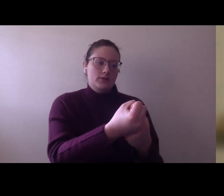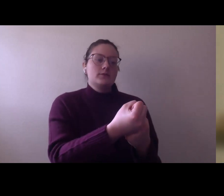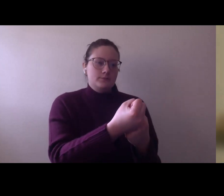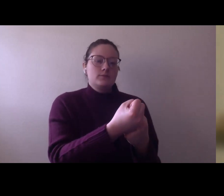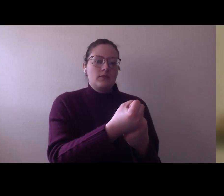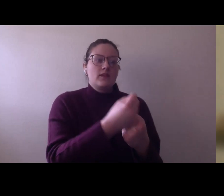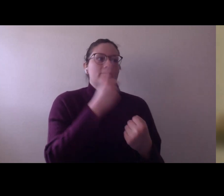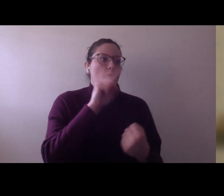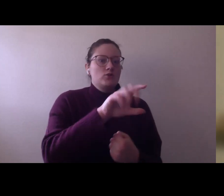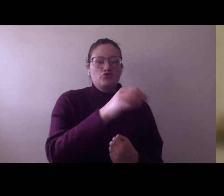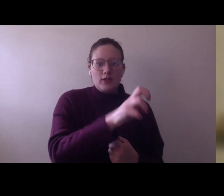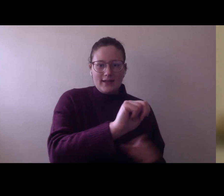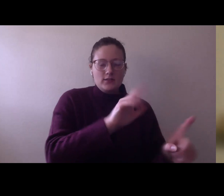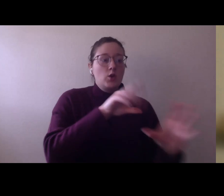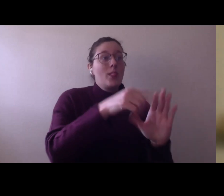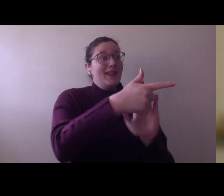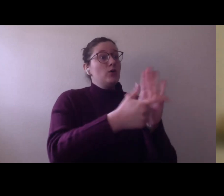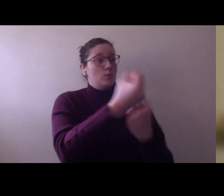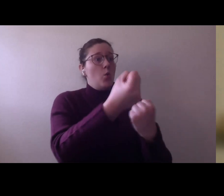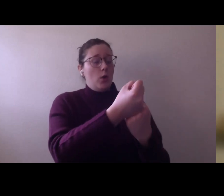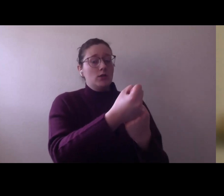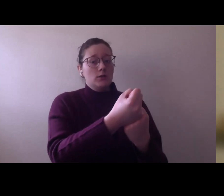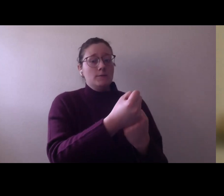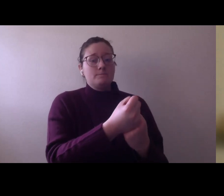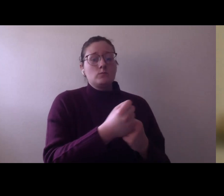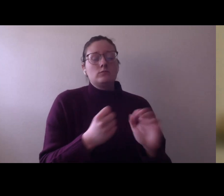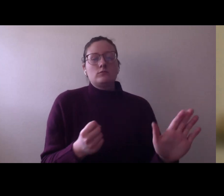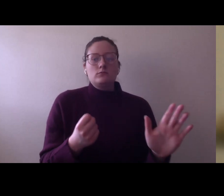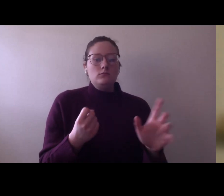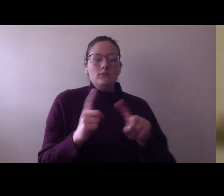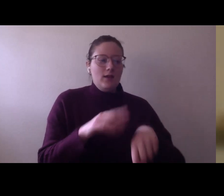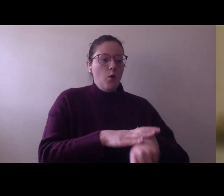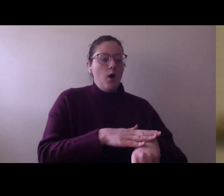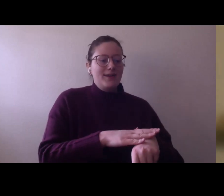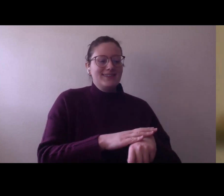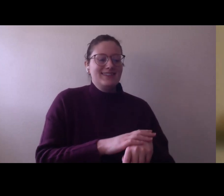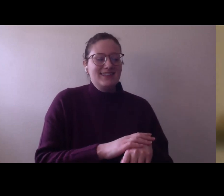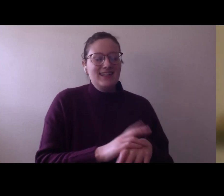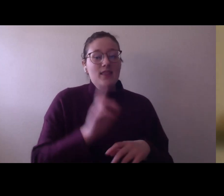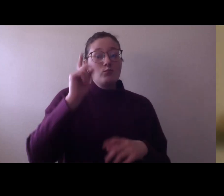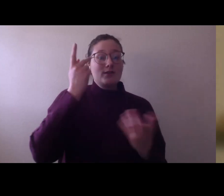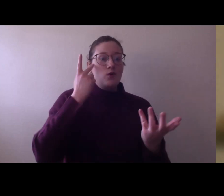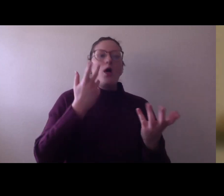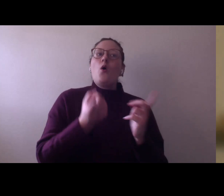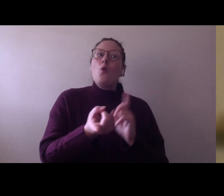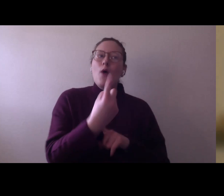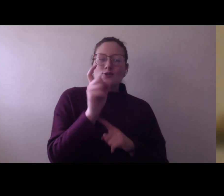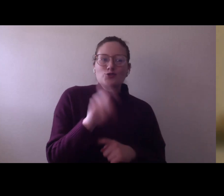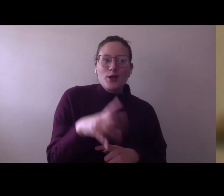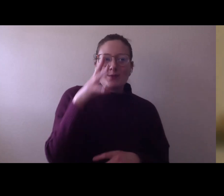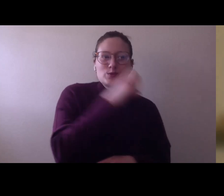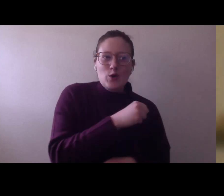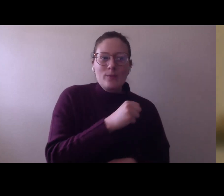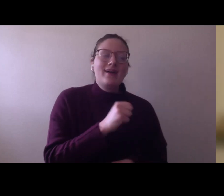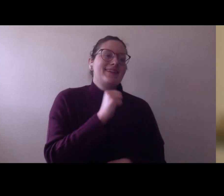to him, including legal support. Again, based on the principle that one should be presumed innocent